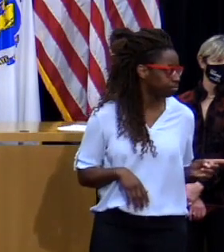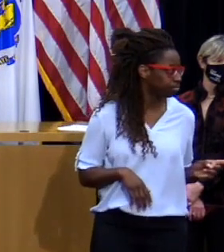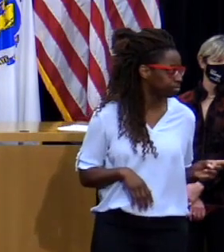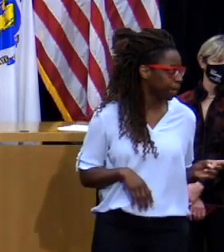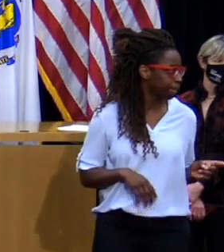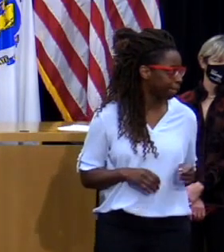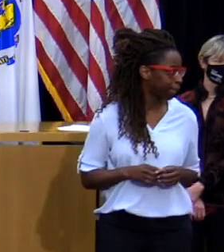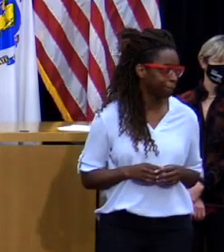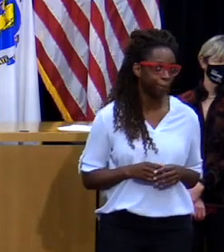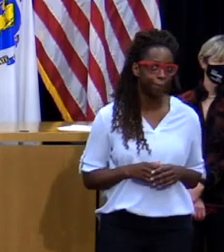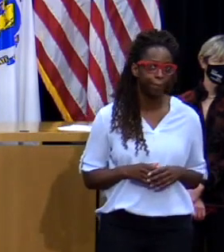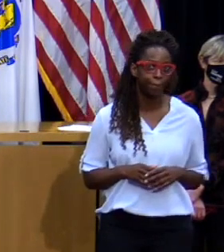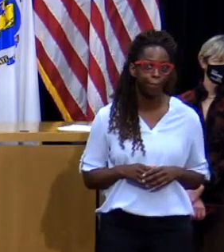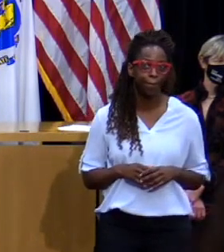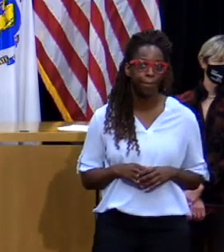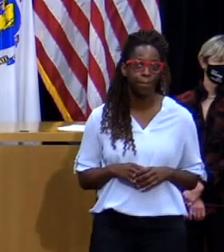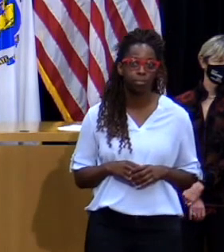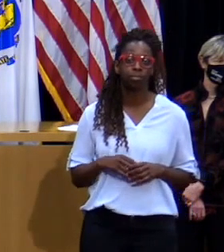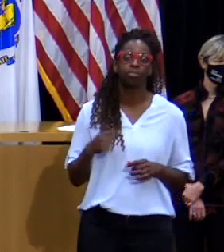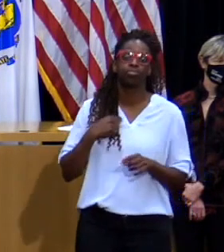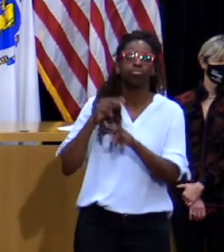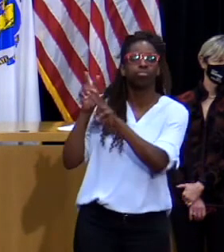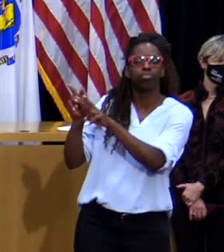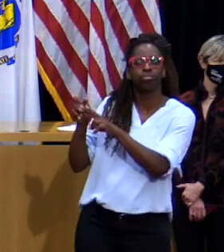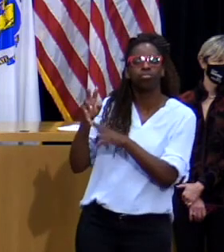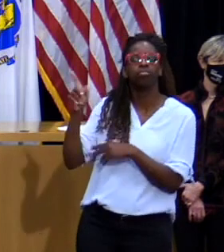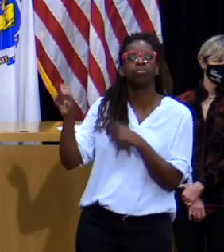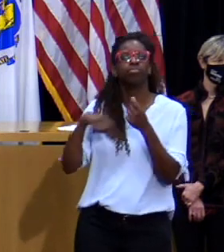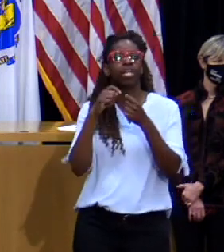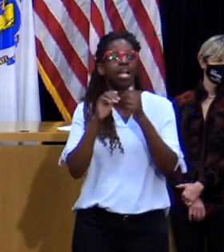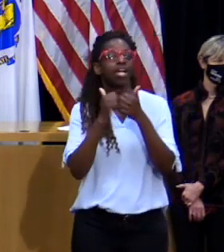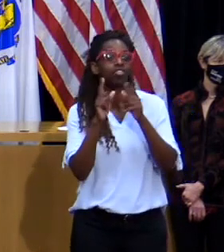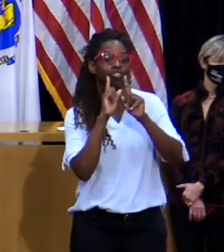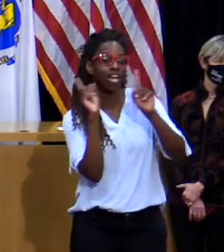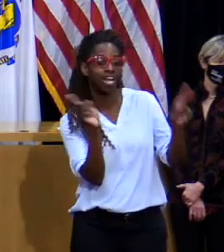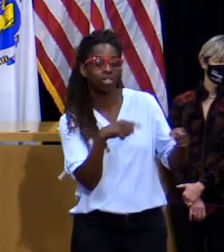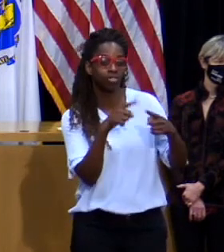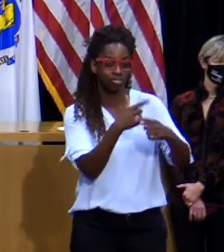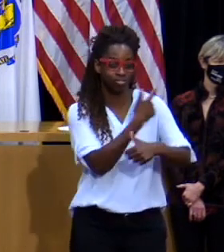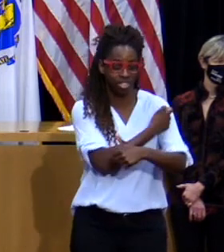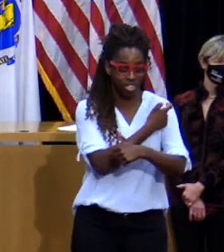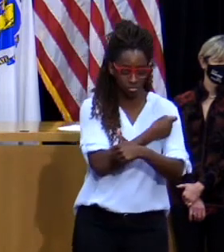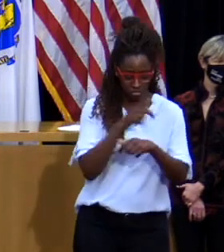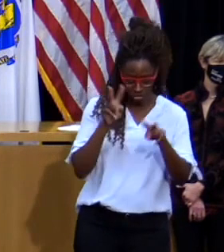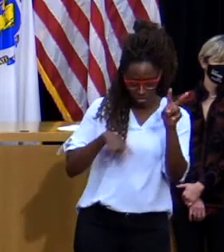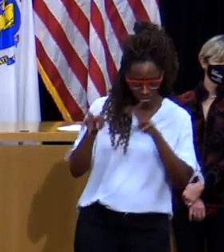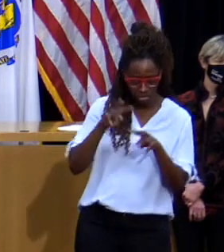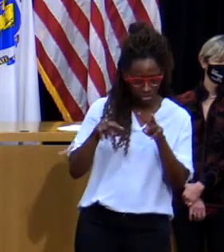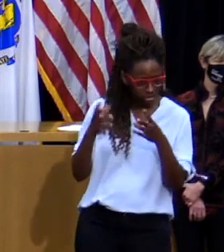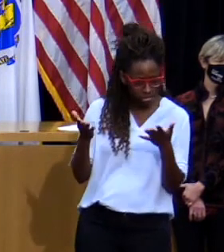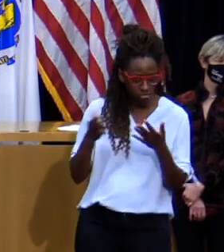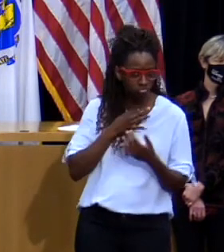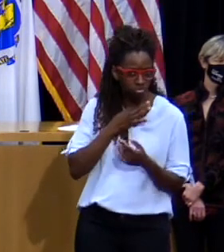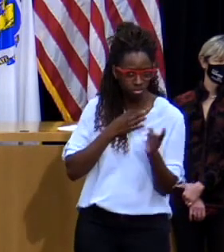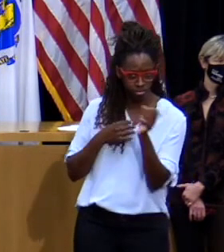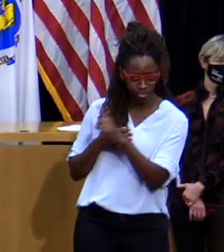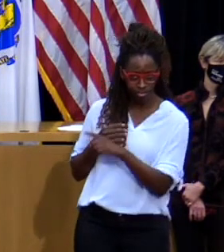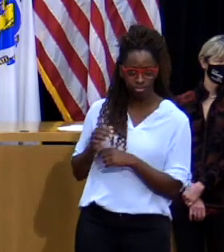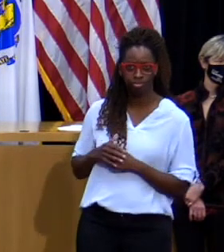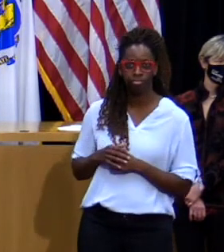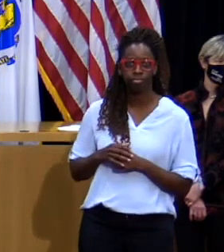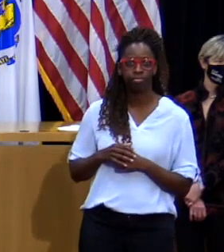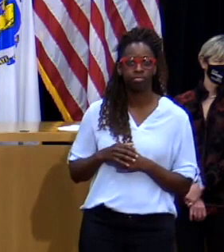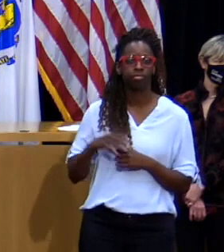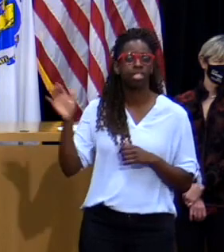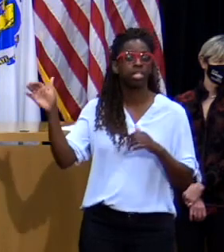reactions. Are there any particular allergic reactions you'll be looking at? And when you look at those, how do you explain to people that these might